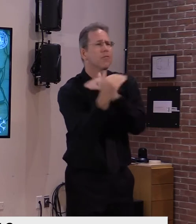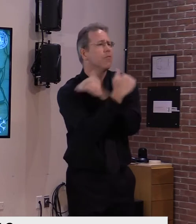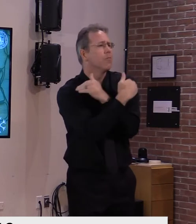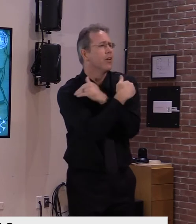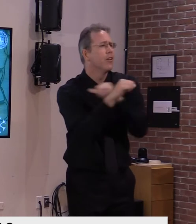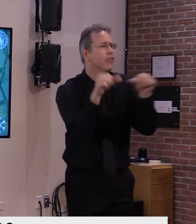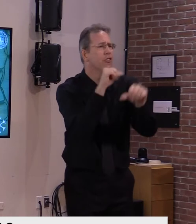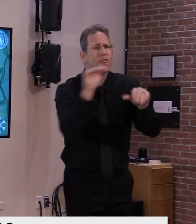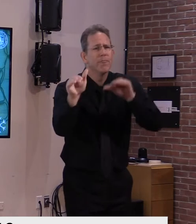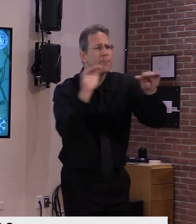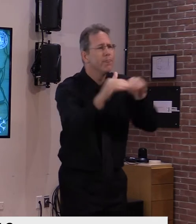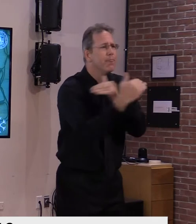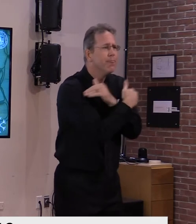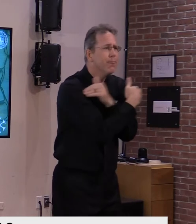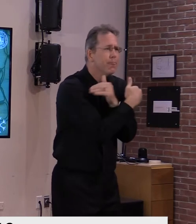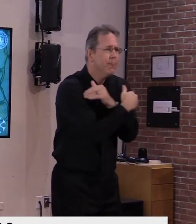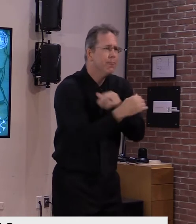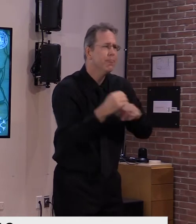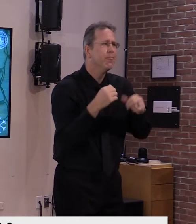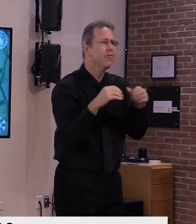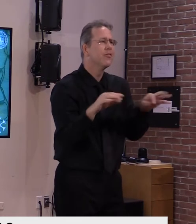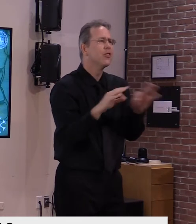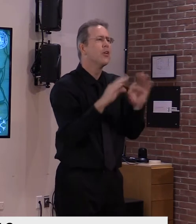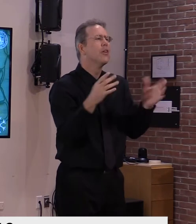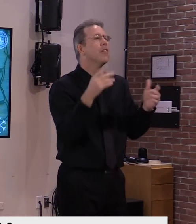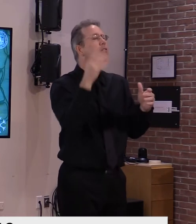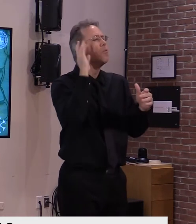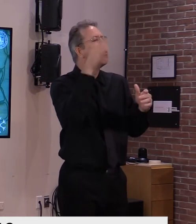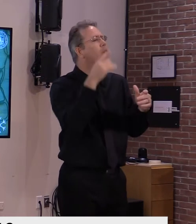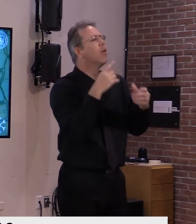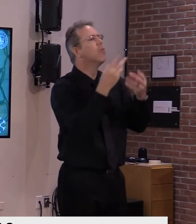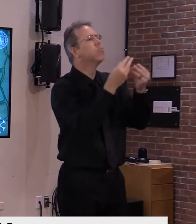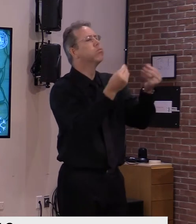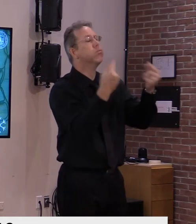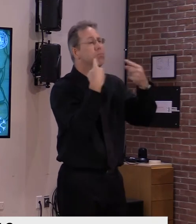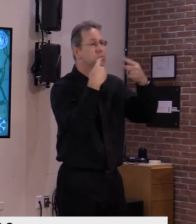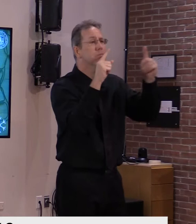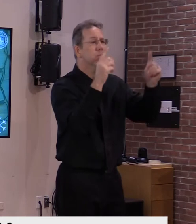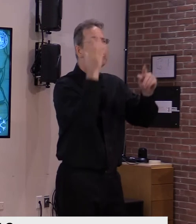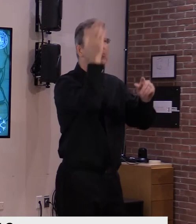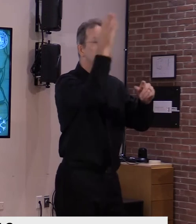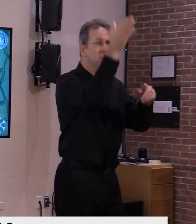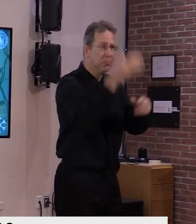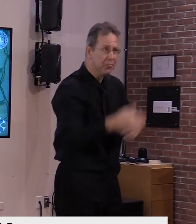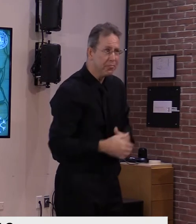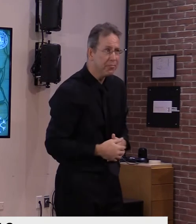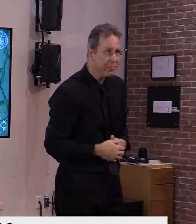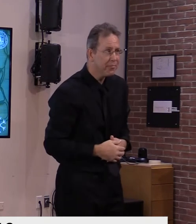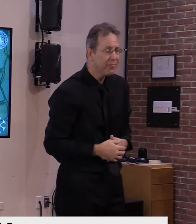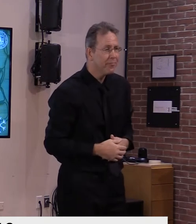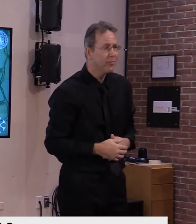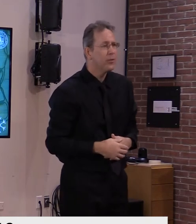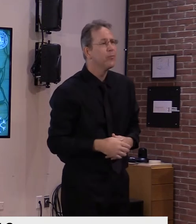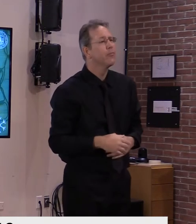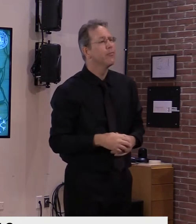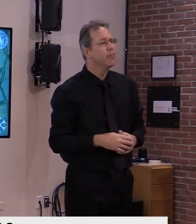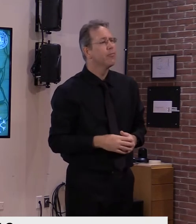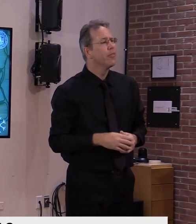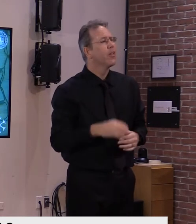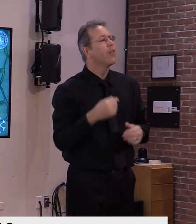fact, brighter days ahead. And I believe it's not that far into the future. We can make